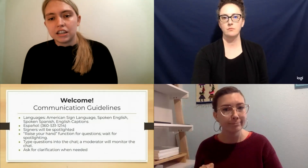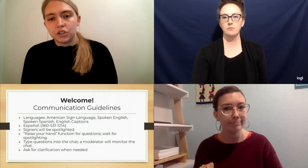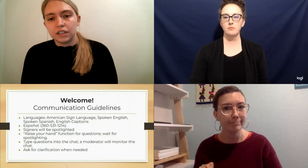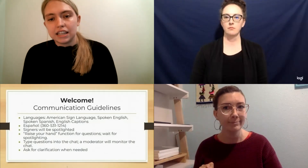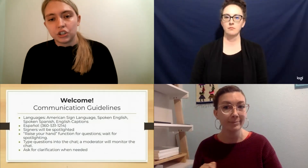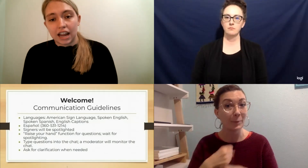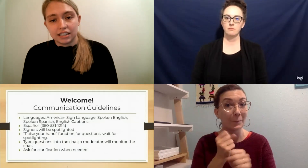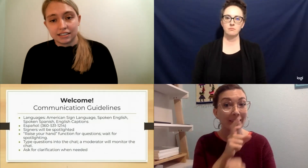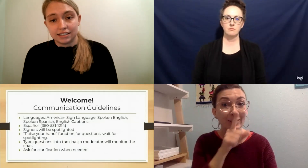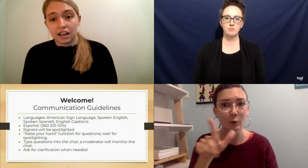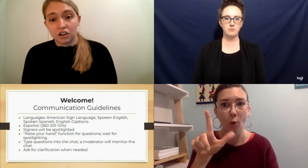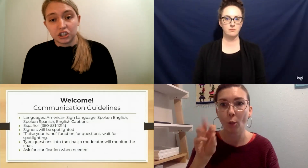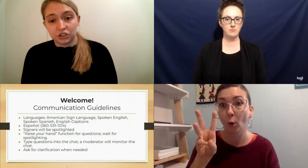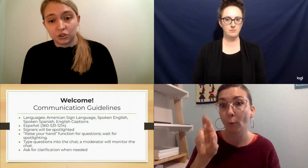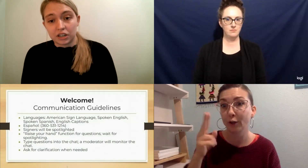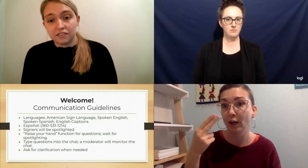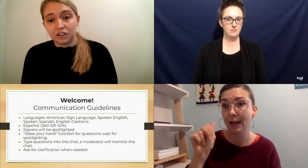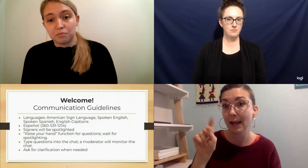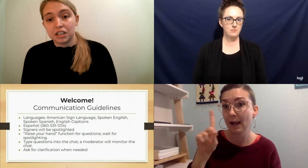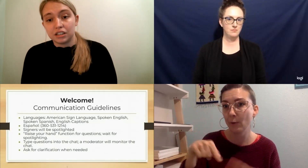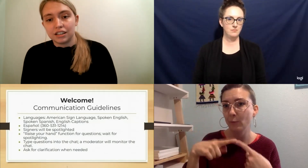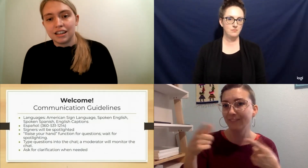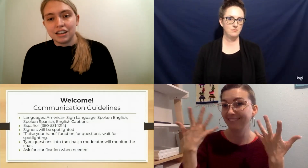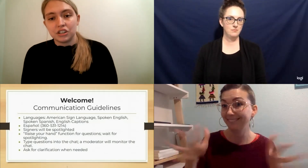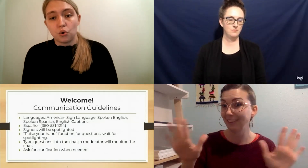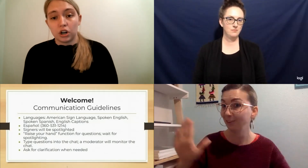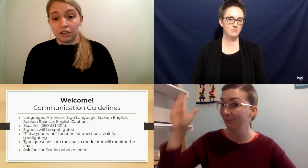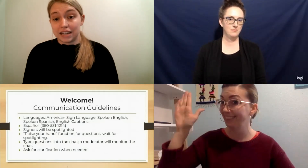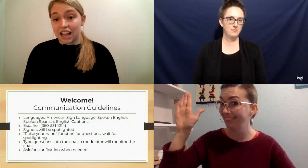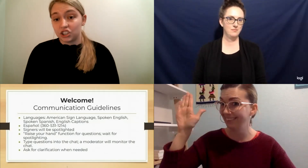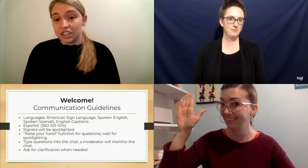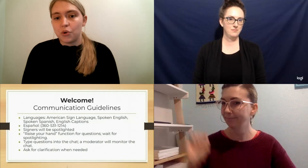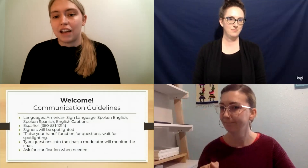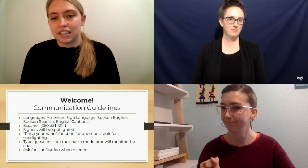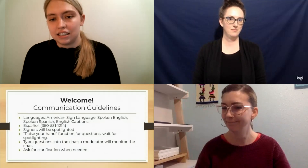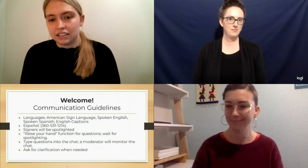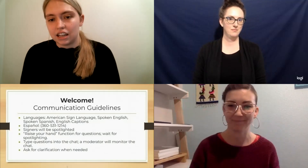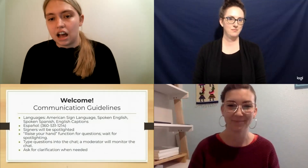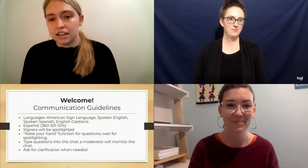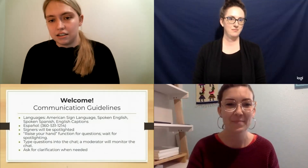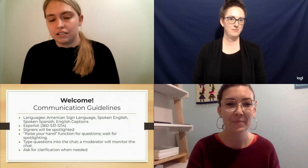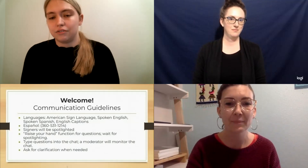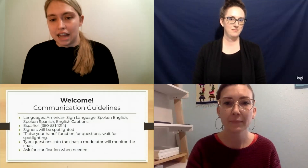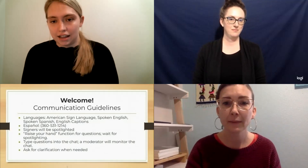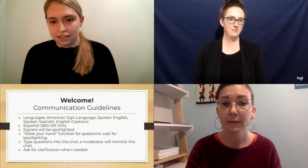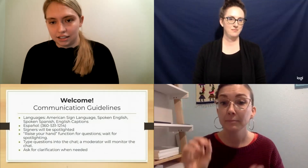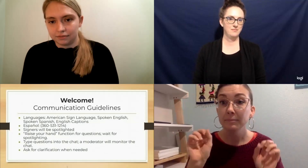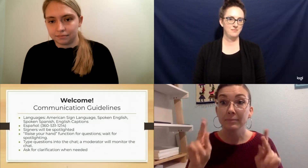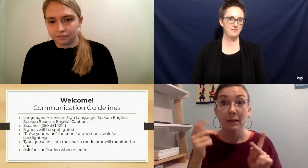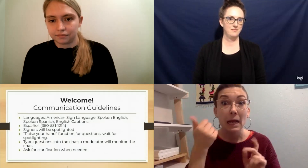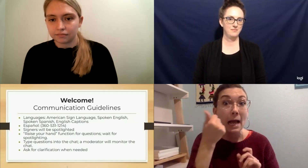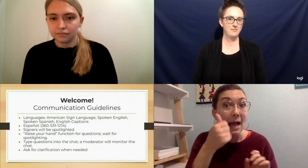So, and if you realize your hand is stuck on your screen from your reaction, you have to click to